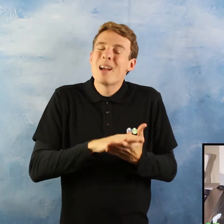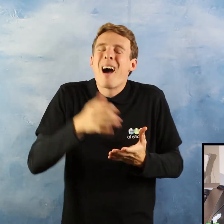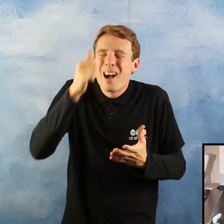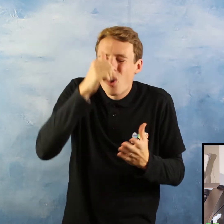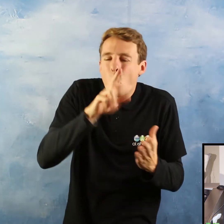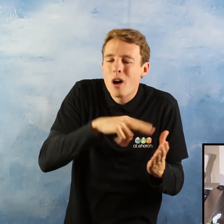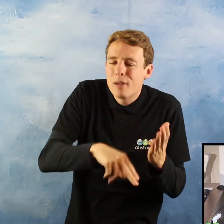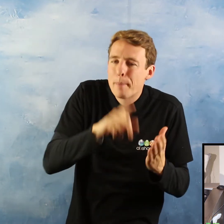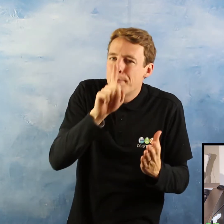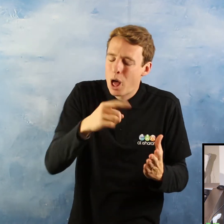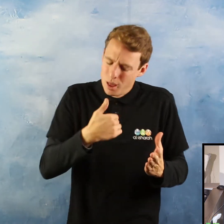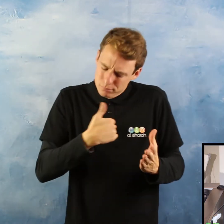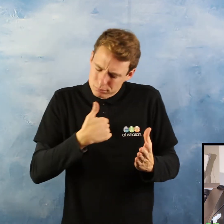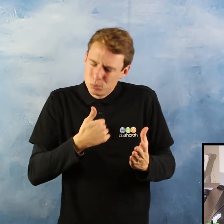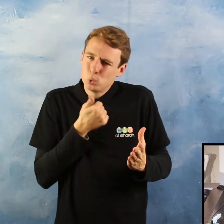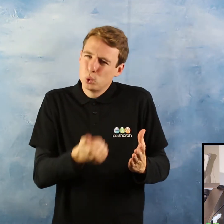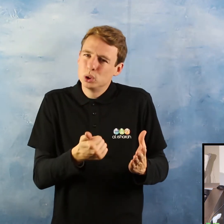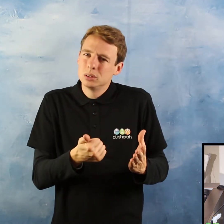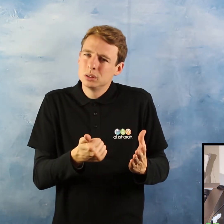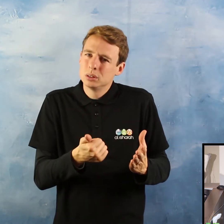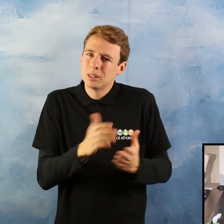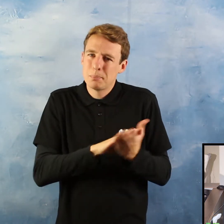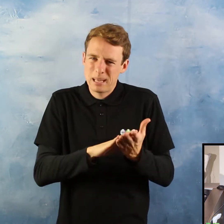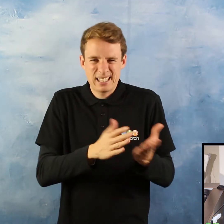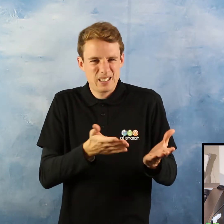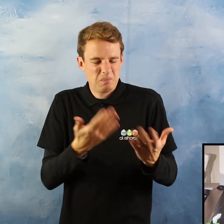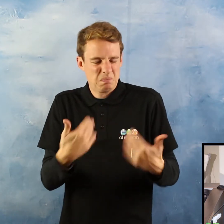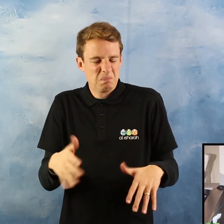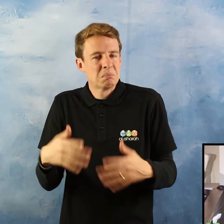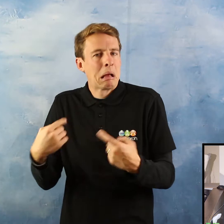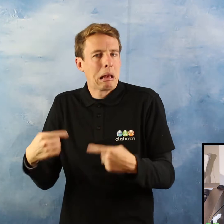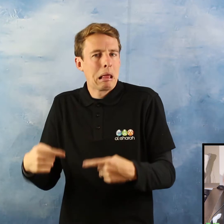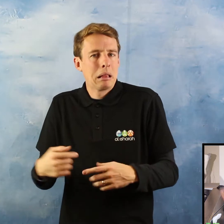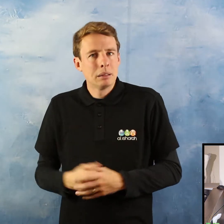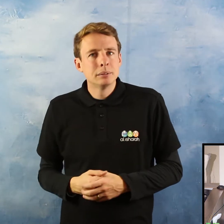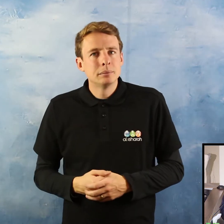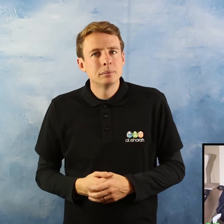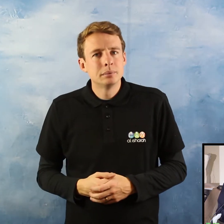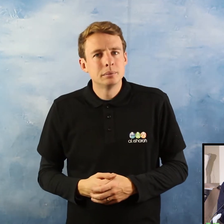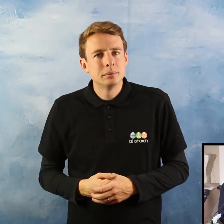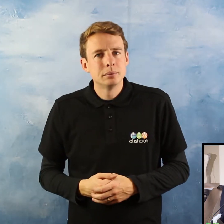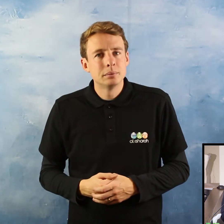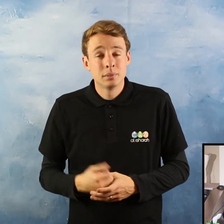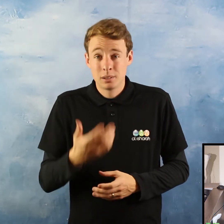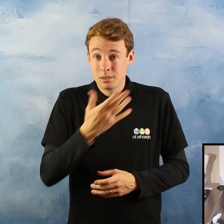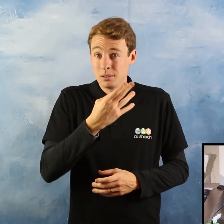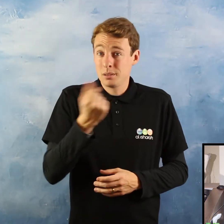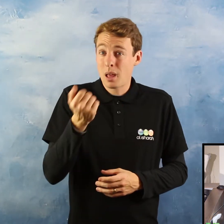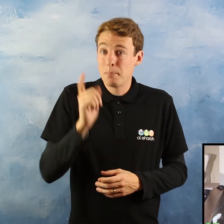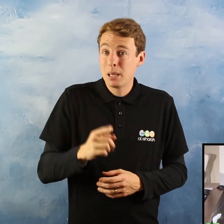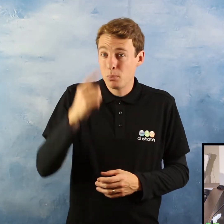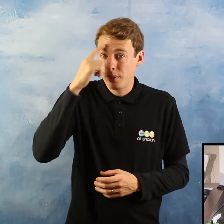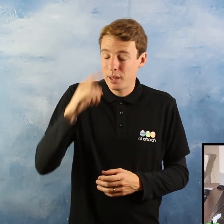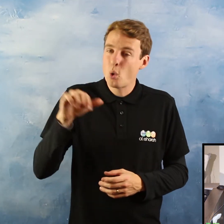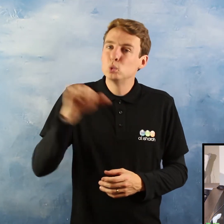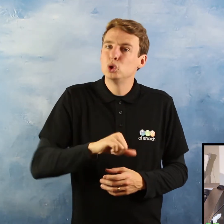steal from the rich and I'll distribute to the poor. There are some even, some Muslims think like that unless